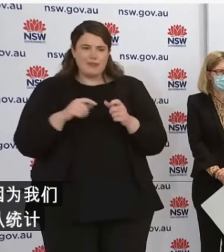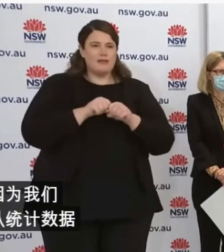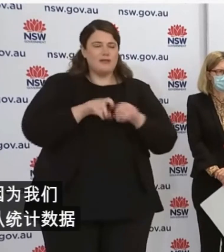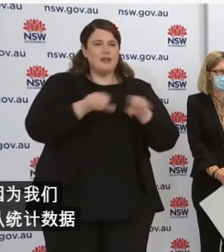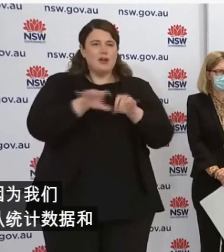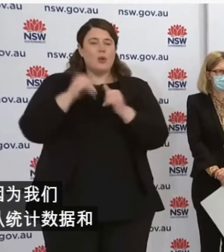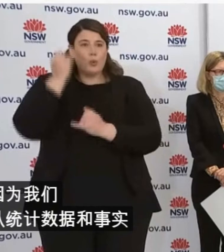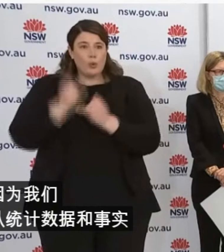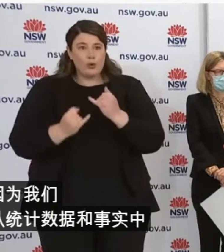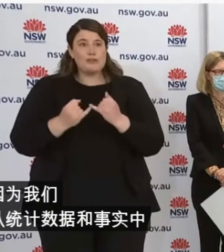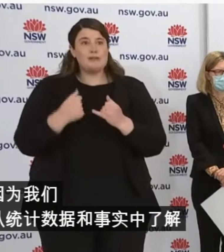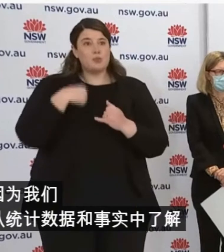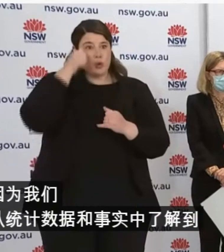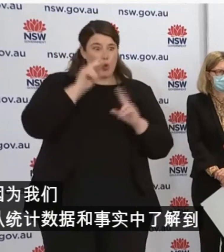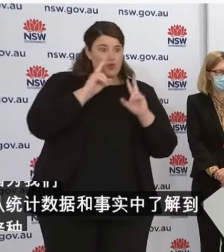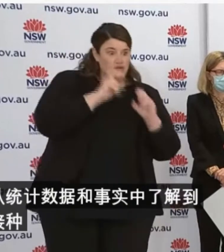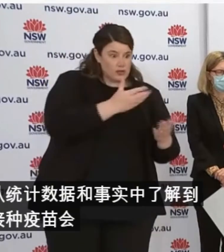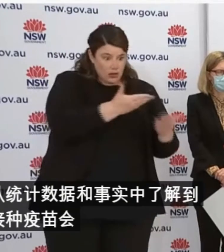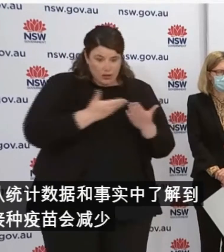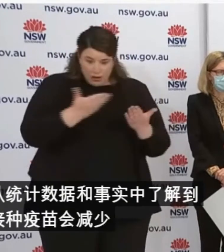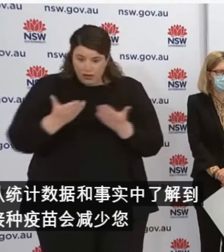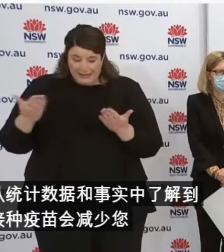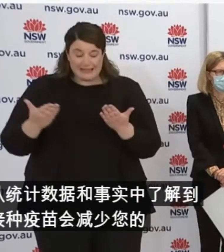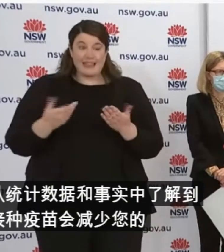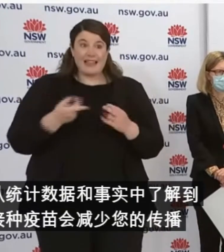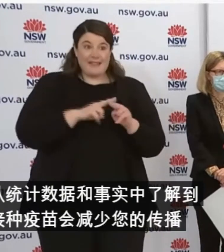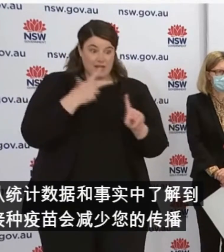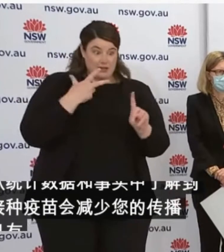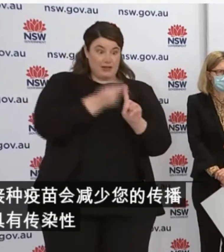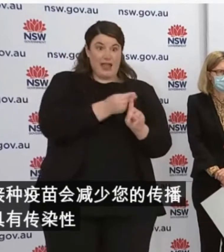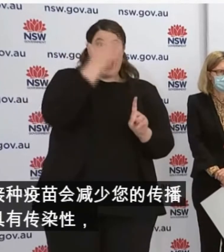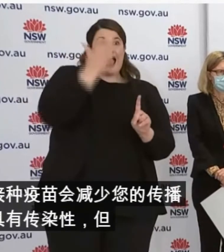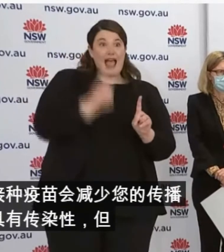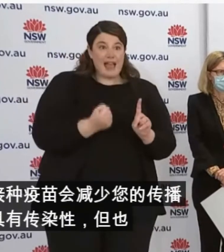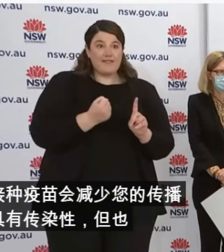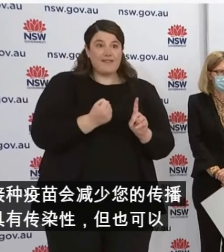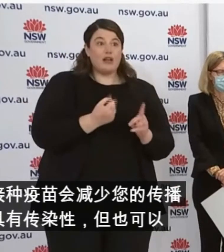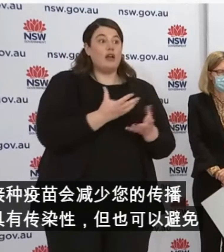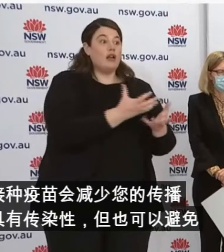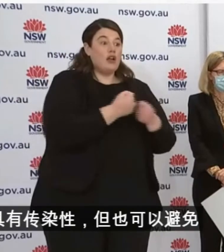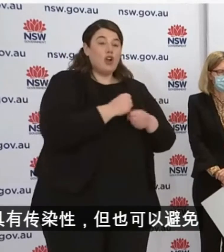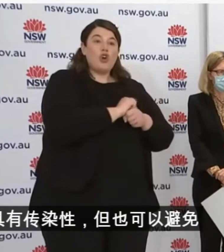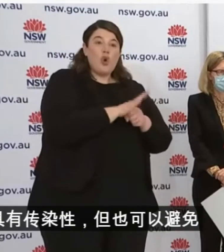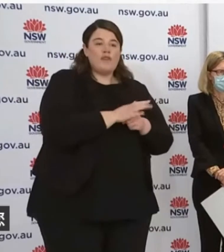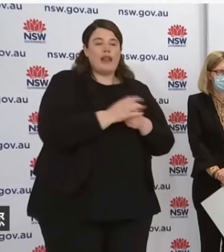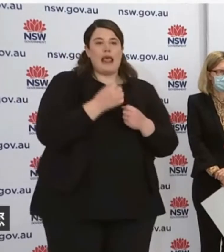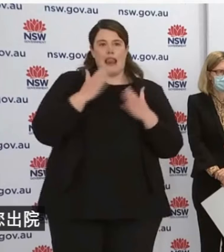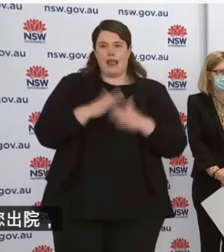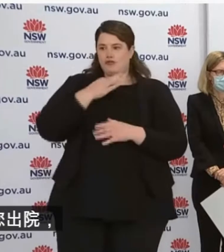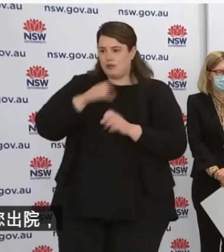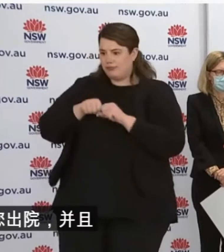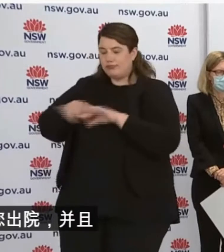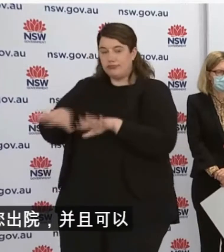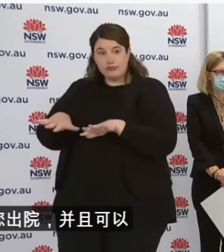from the stats and the facts that getting the vaccine reduces your chance of being contagious, but also it saves you staying